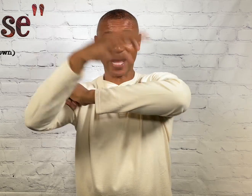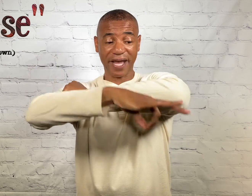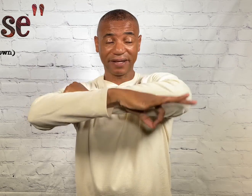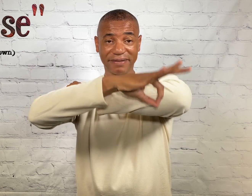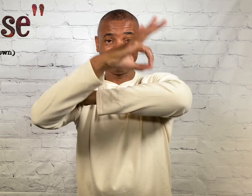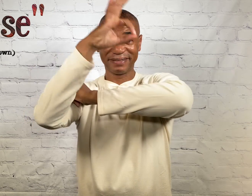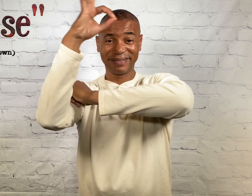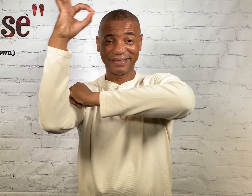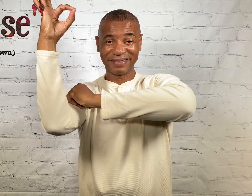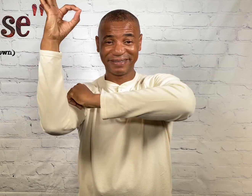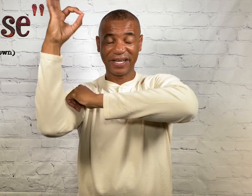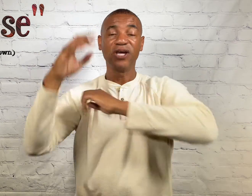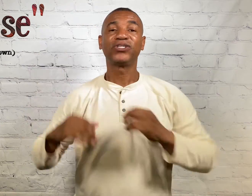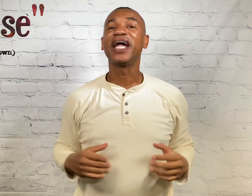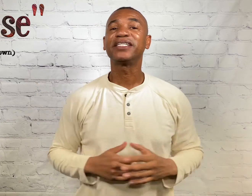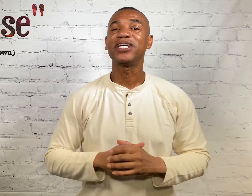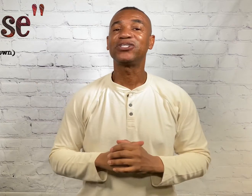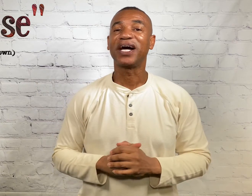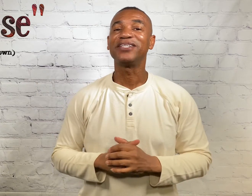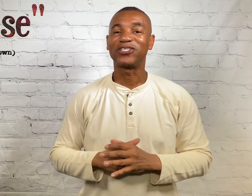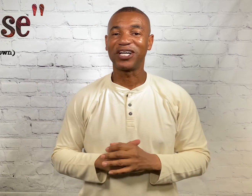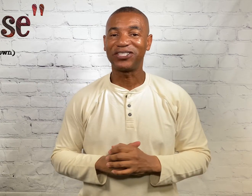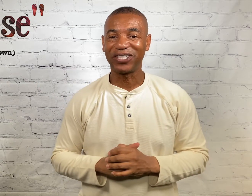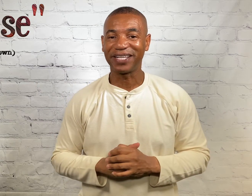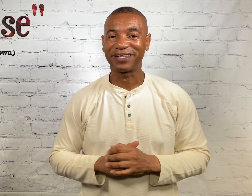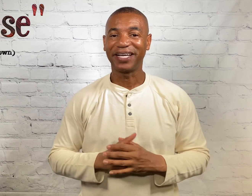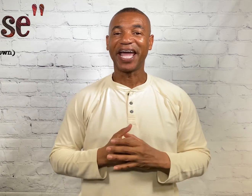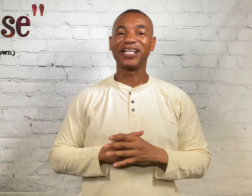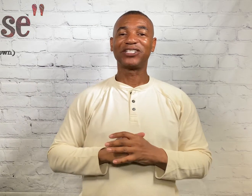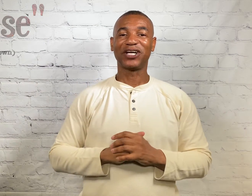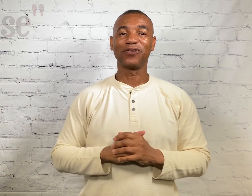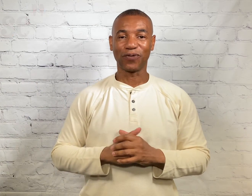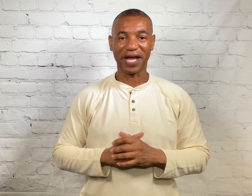sky. So that is how you sign sunset and sunrise.